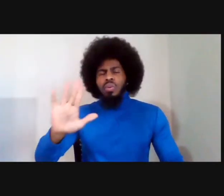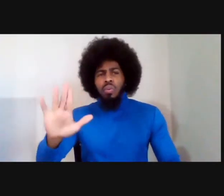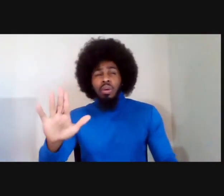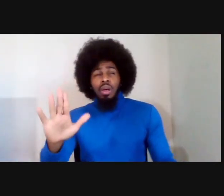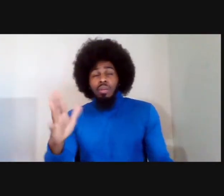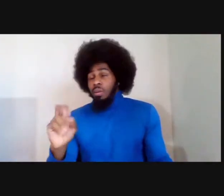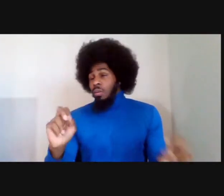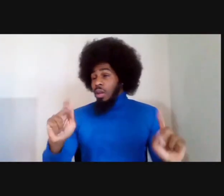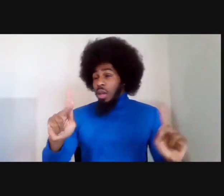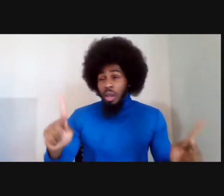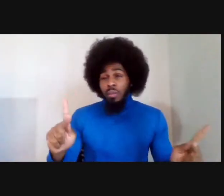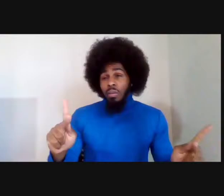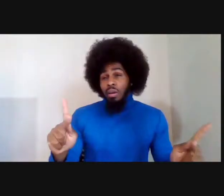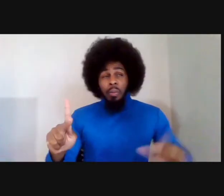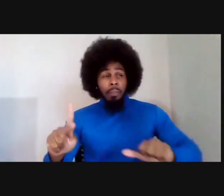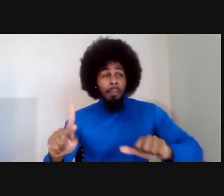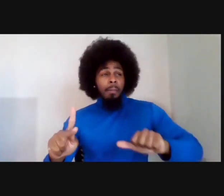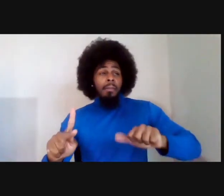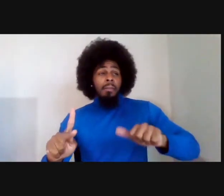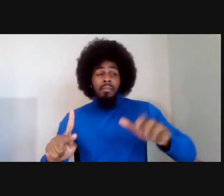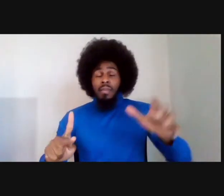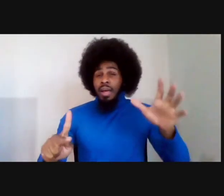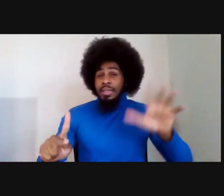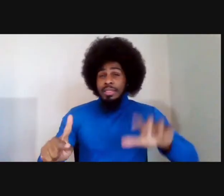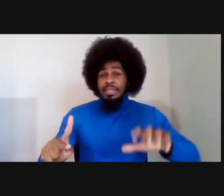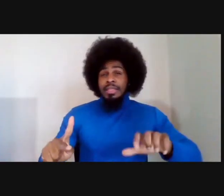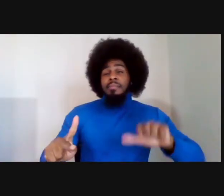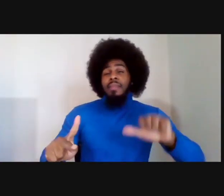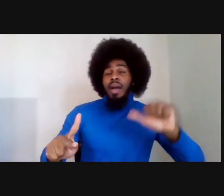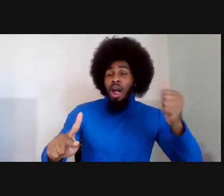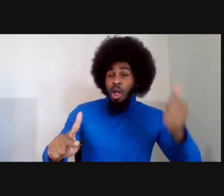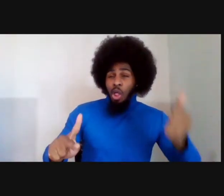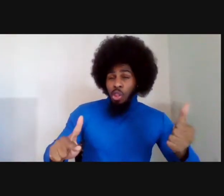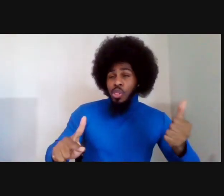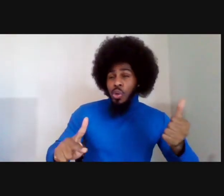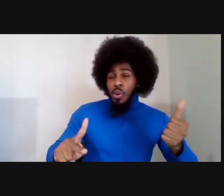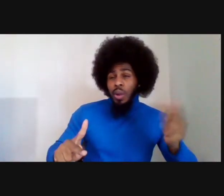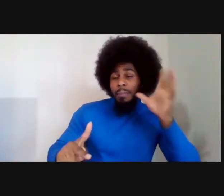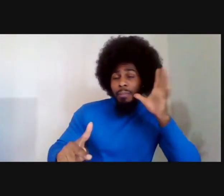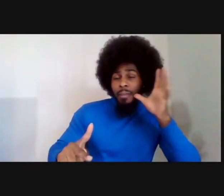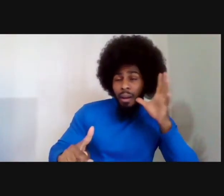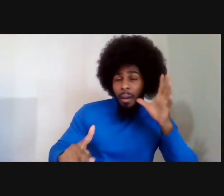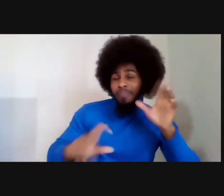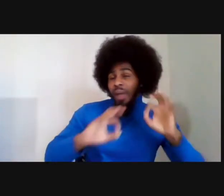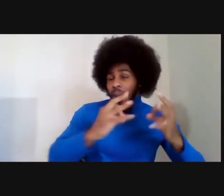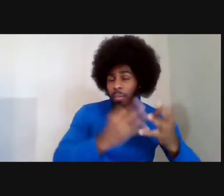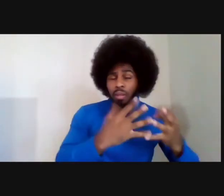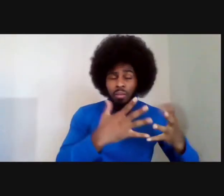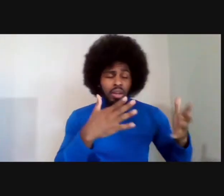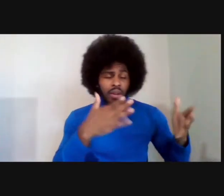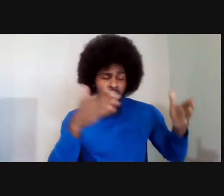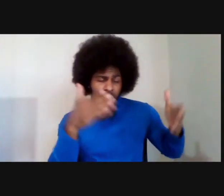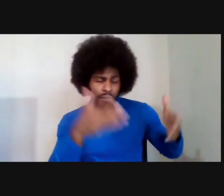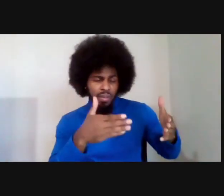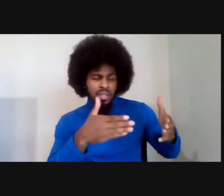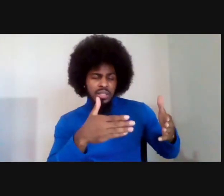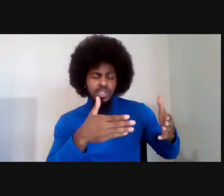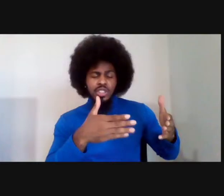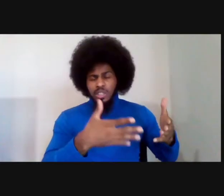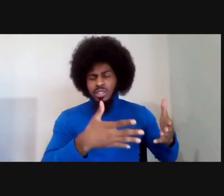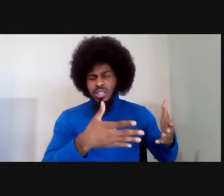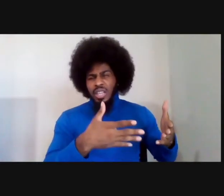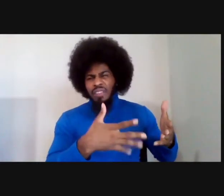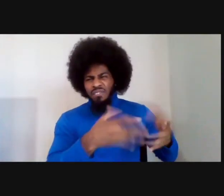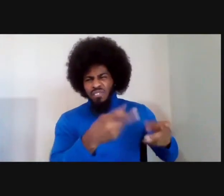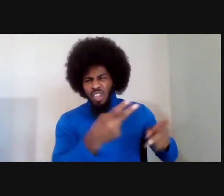do the other part with some ancestry, African ancestry, and then ask over on my mama's side.